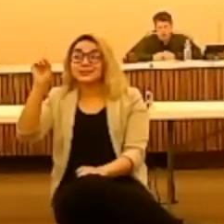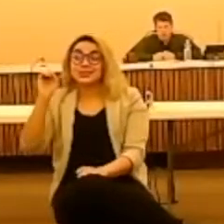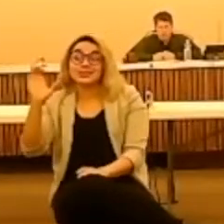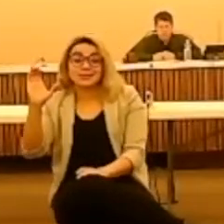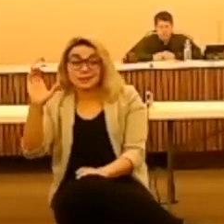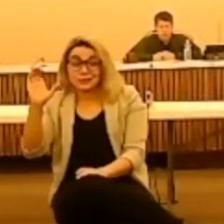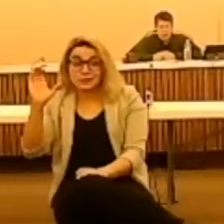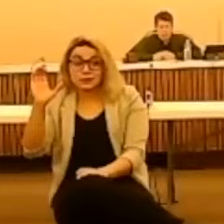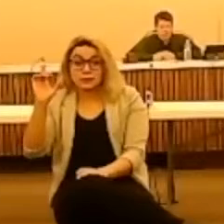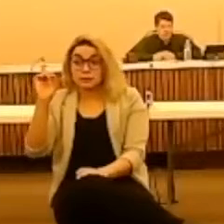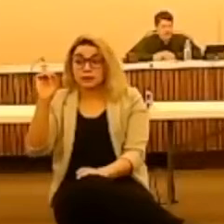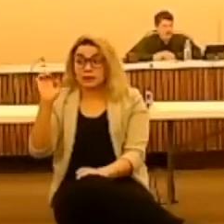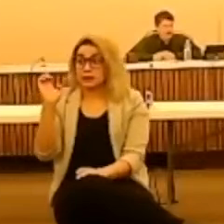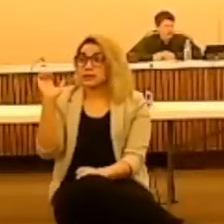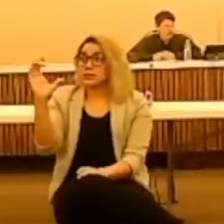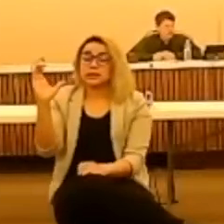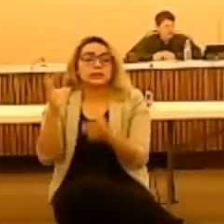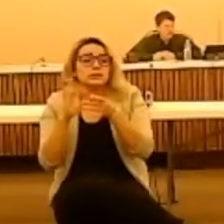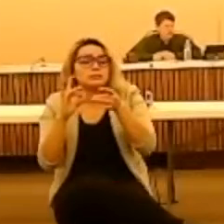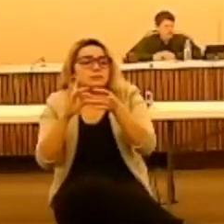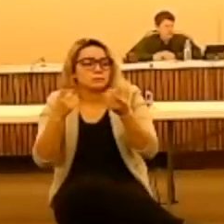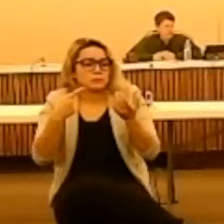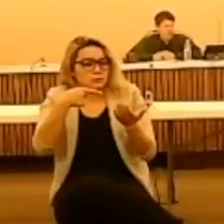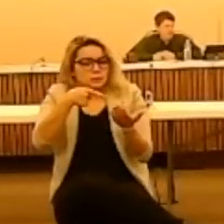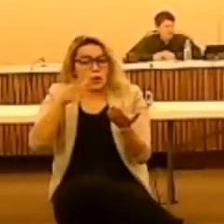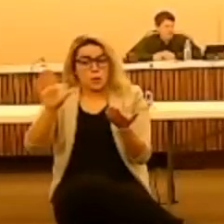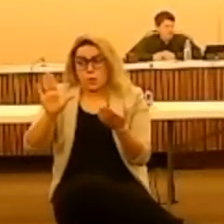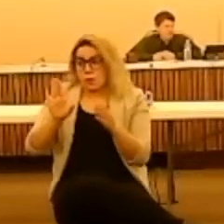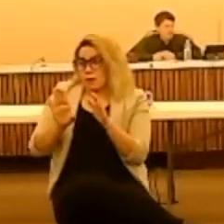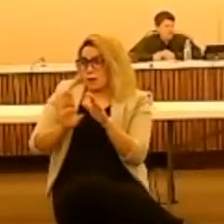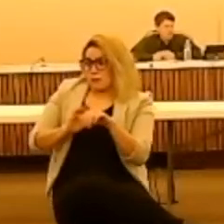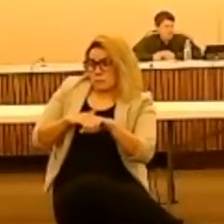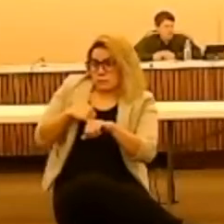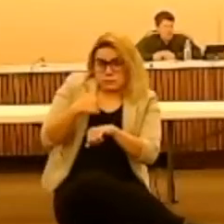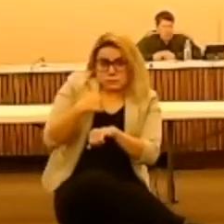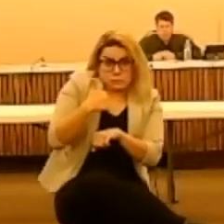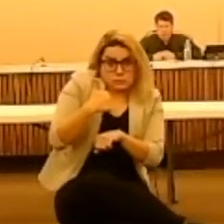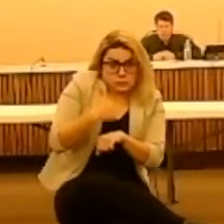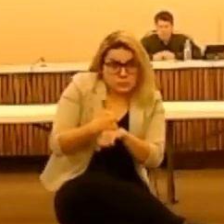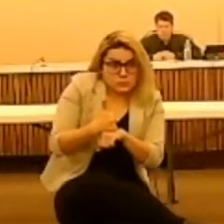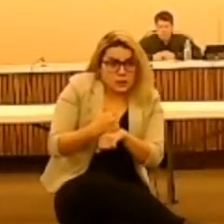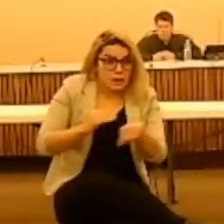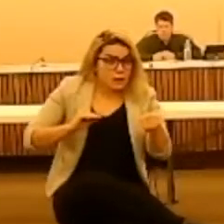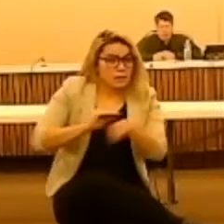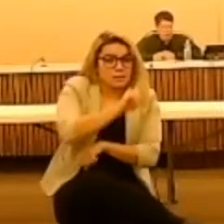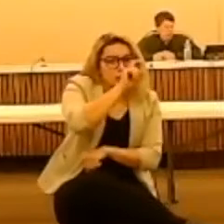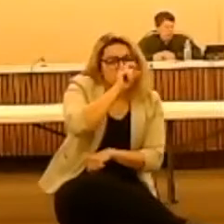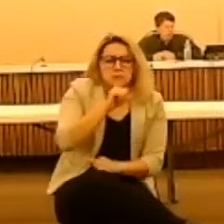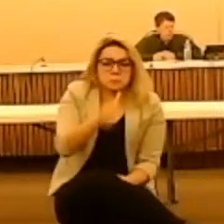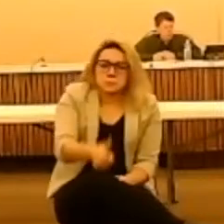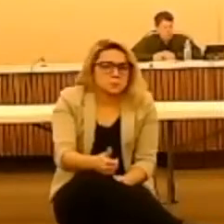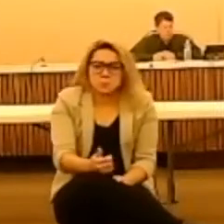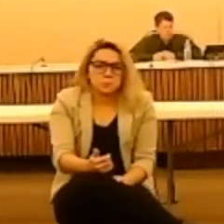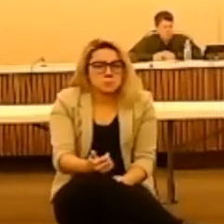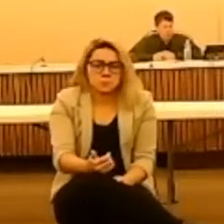this development would not create an adverse impact. And again, because they are